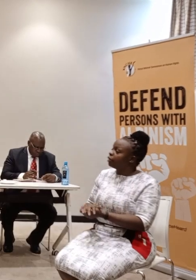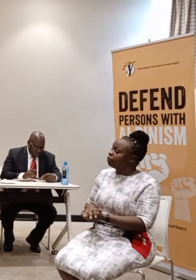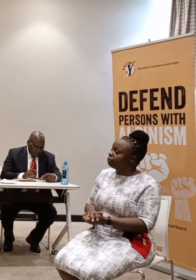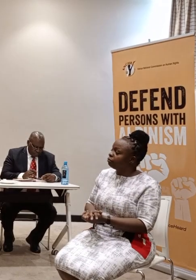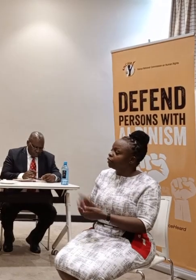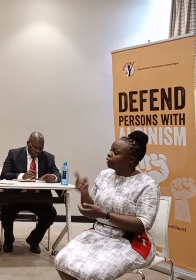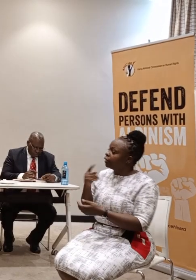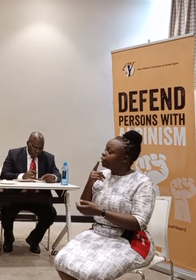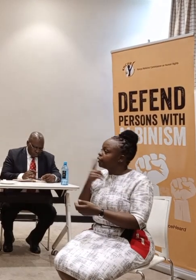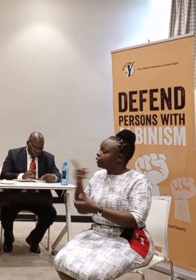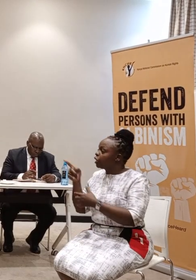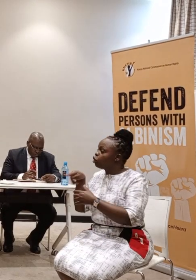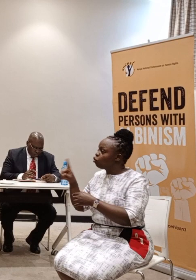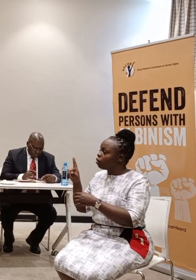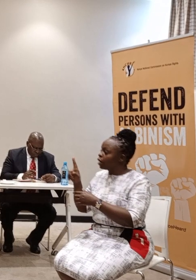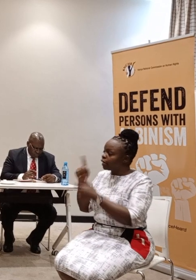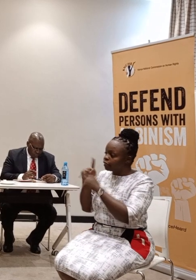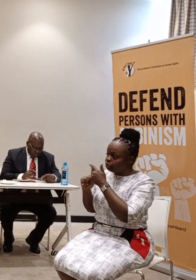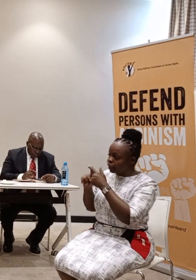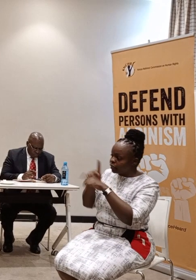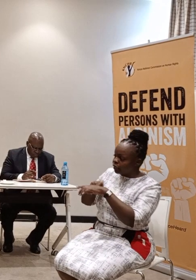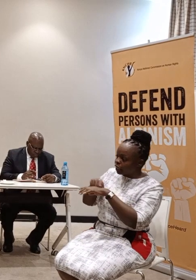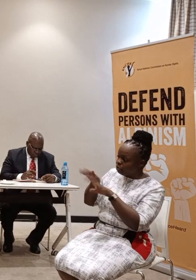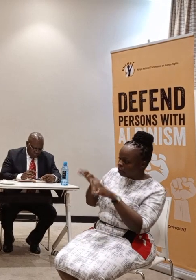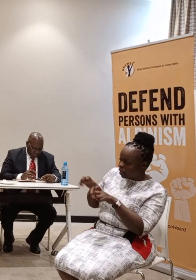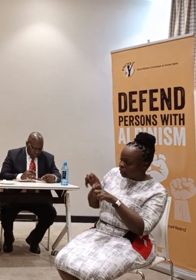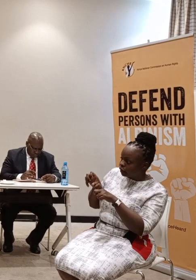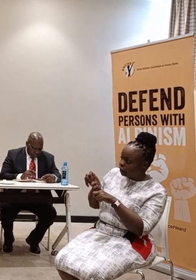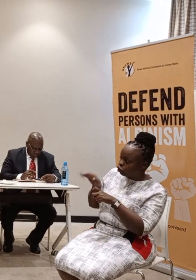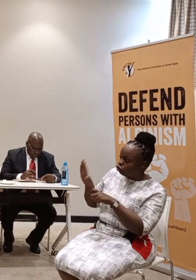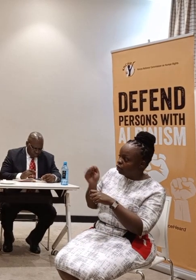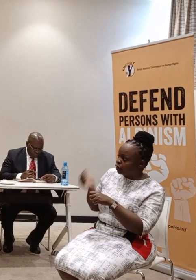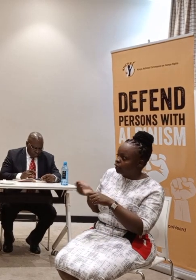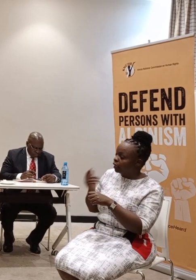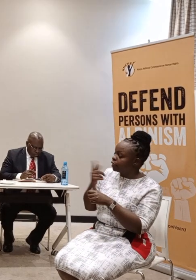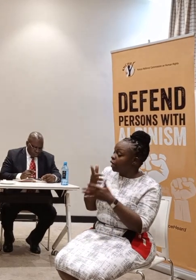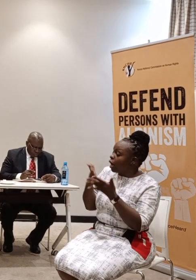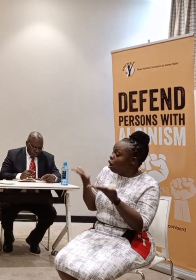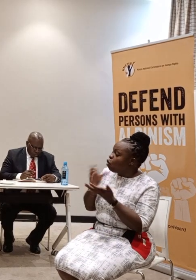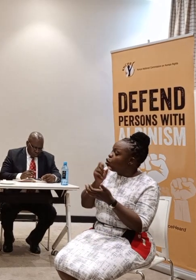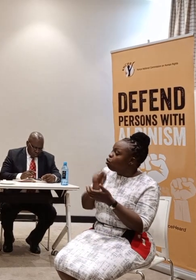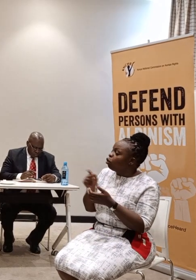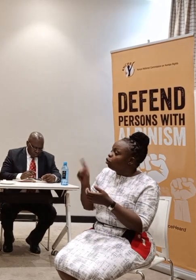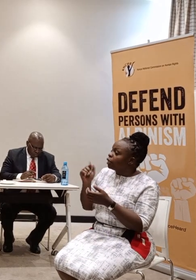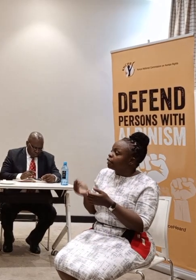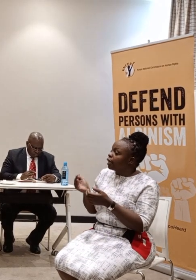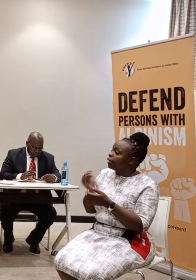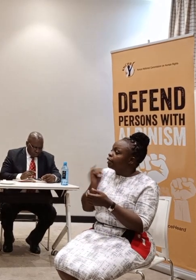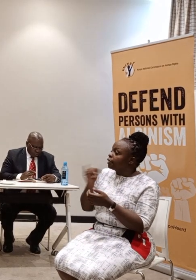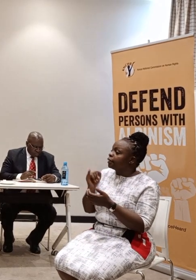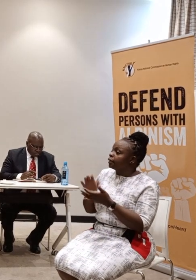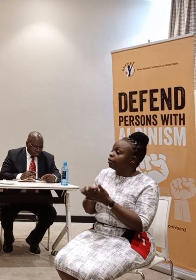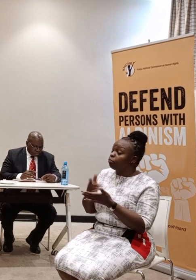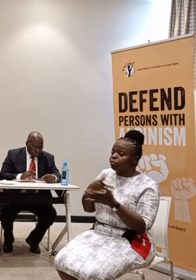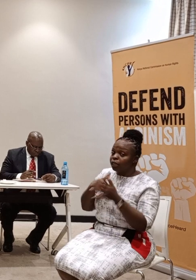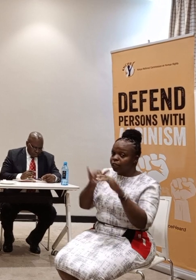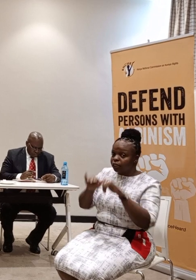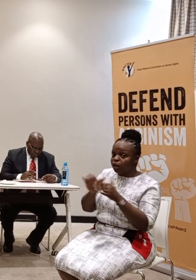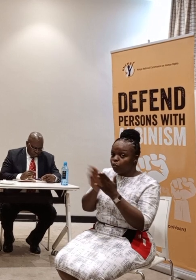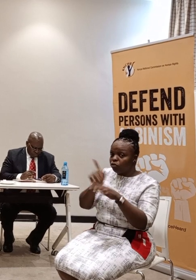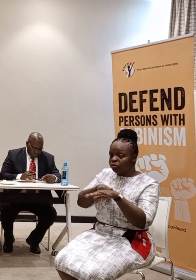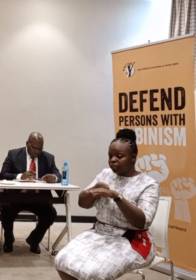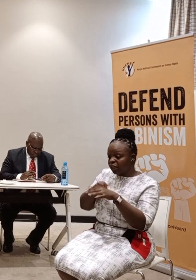Tell us your experience when you got your child, and tell us how old your child is. I'll spend more time on this one because the rest I